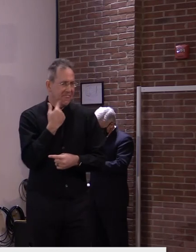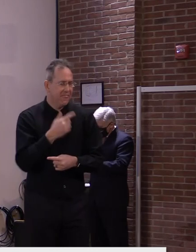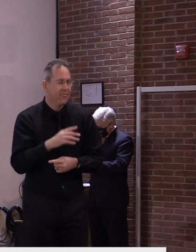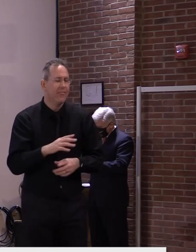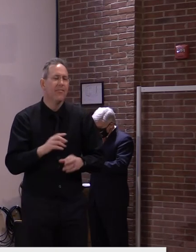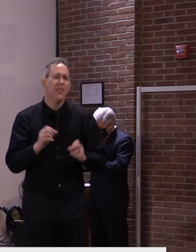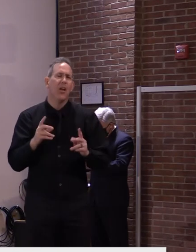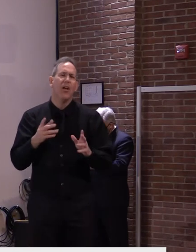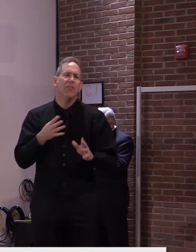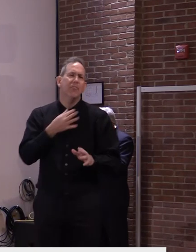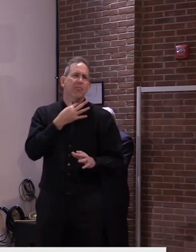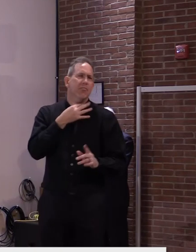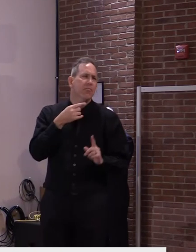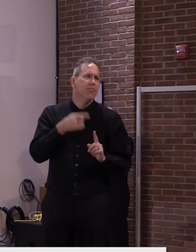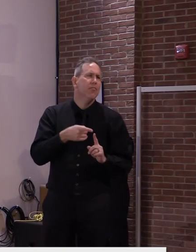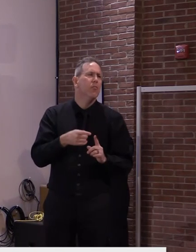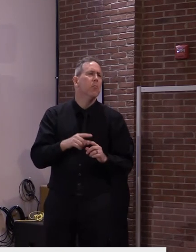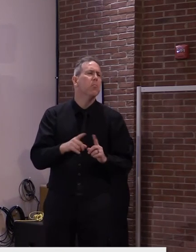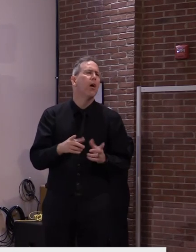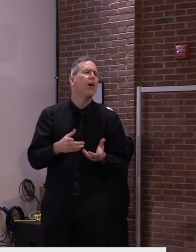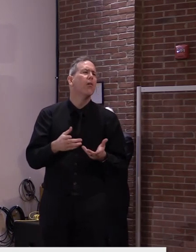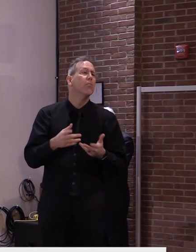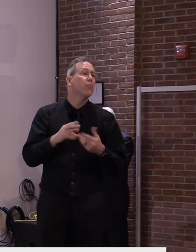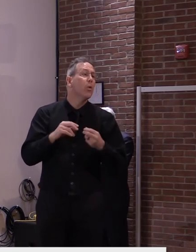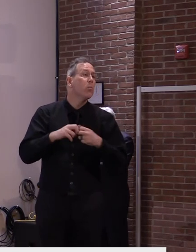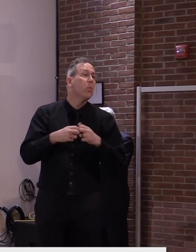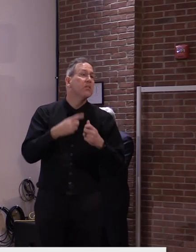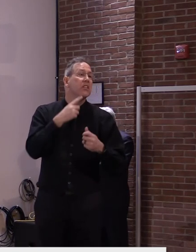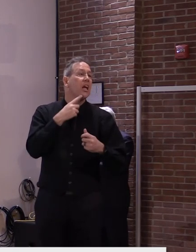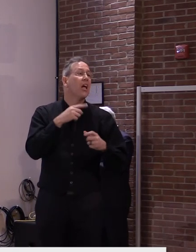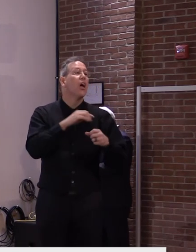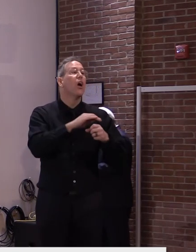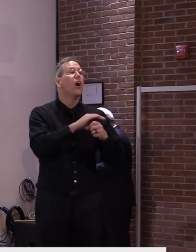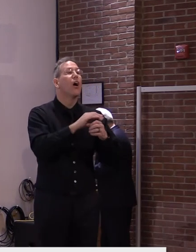South African variant and the UK variant.